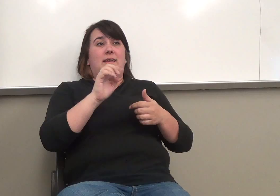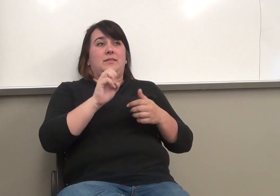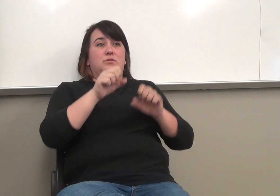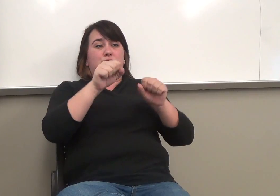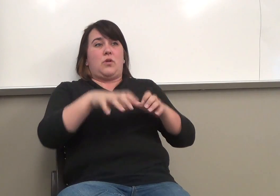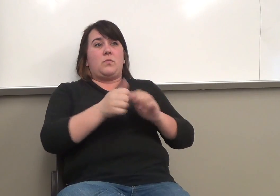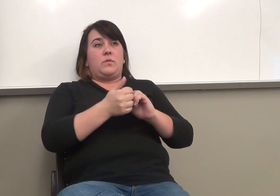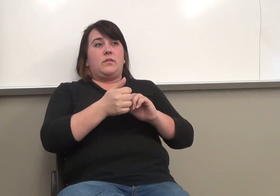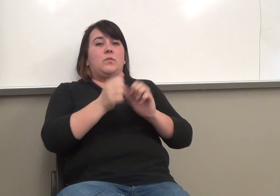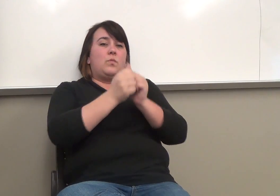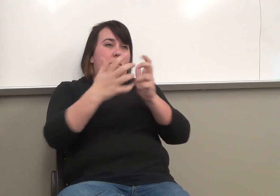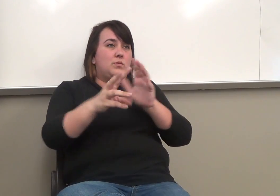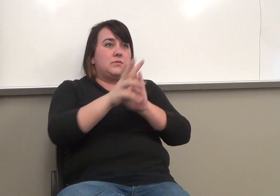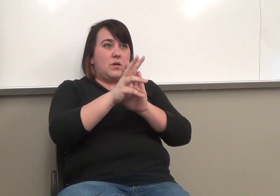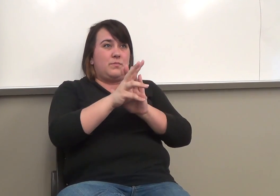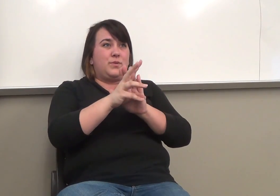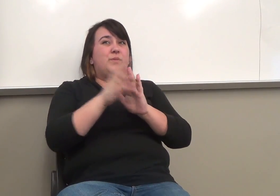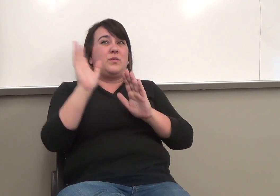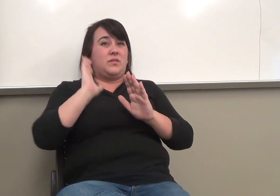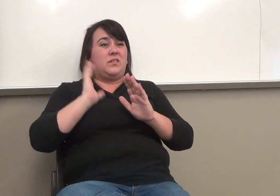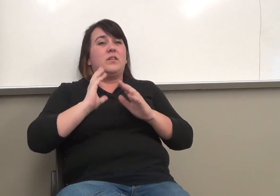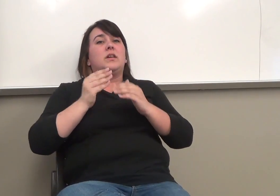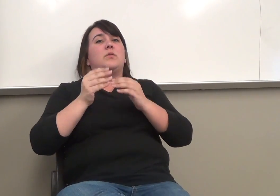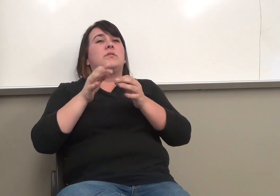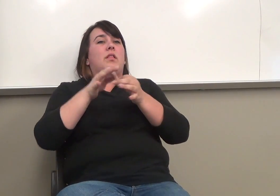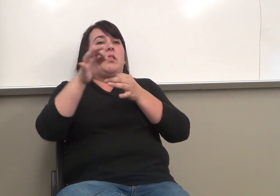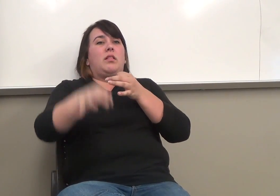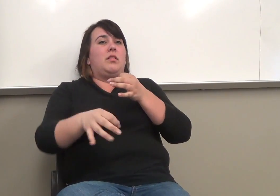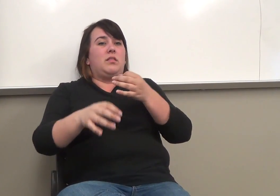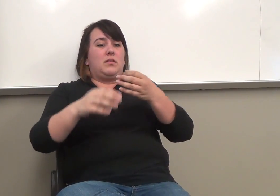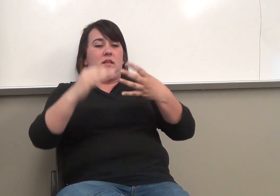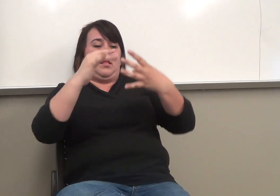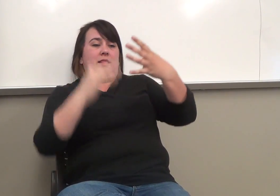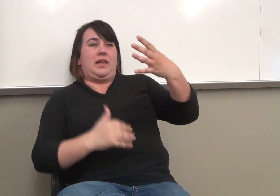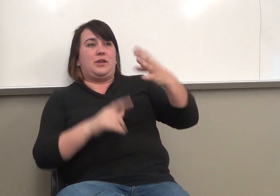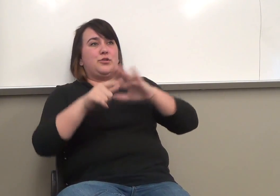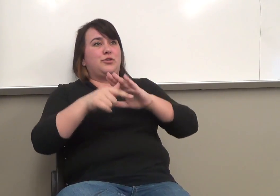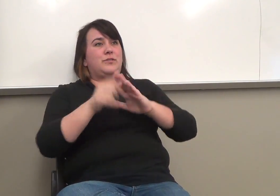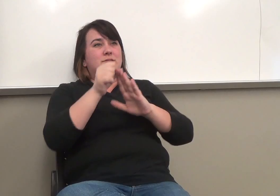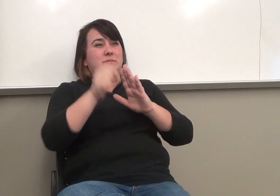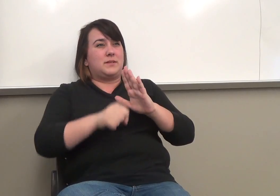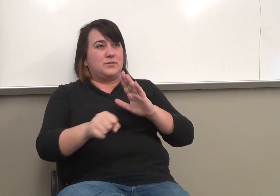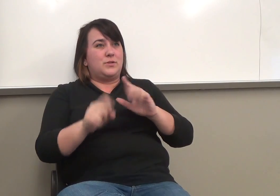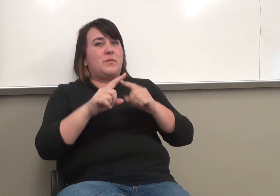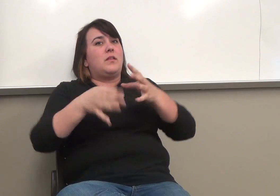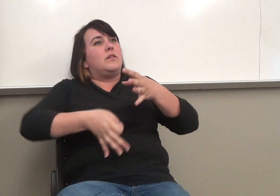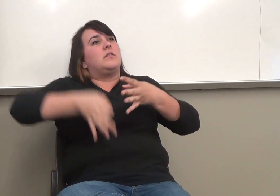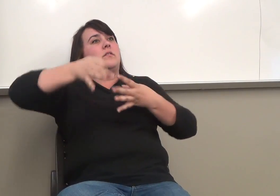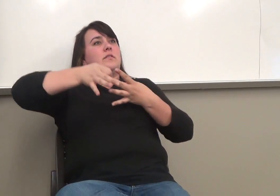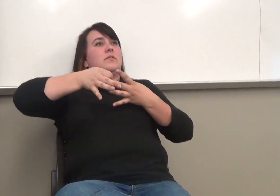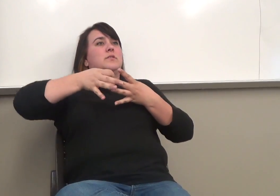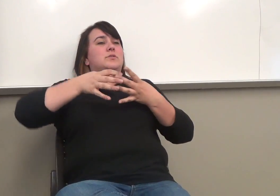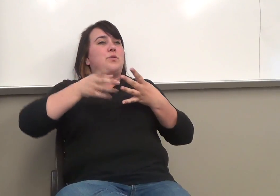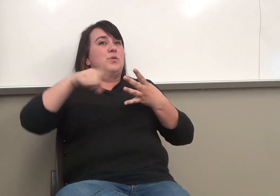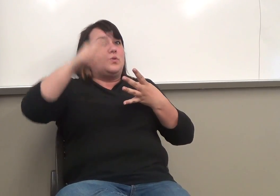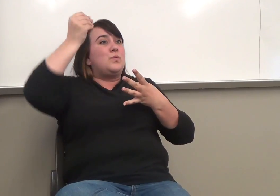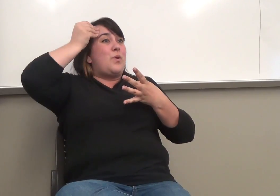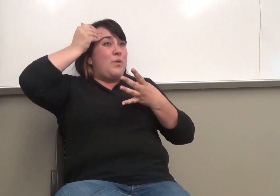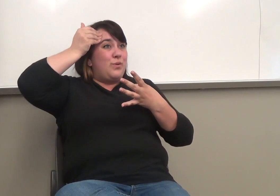They moved it up to like the second week. So to make you guys kind of, again, it's this push by the